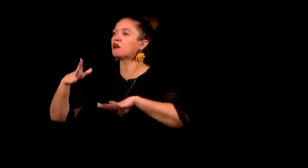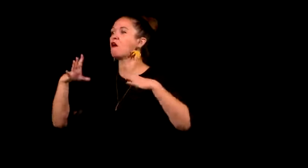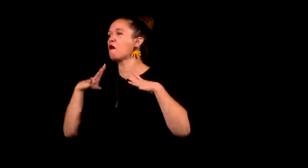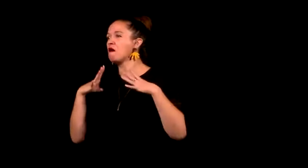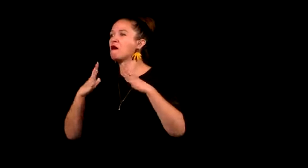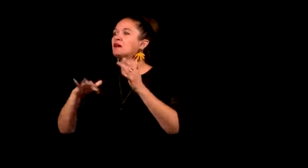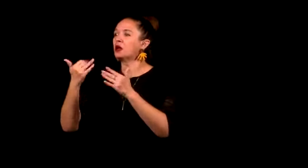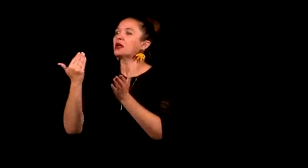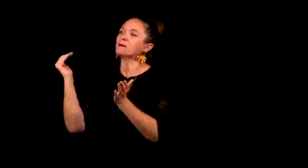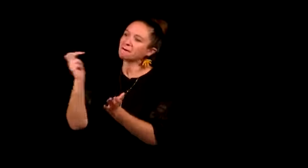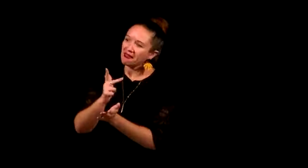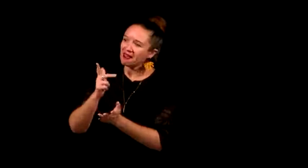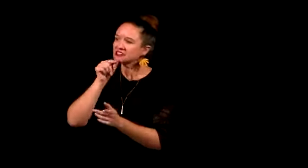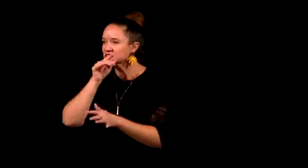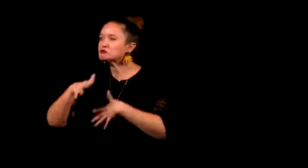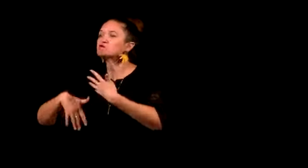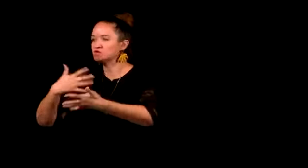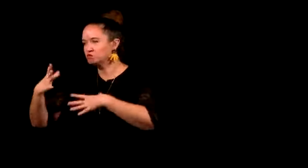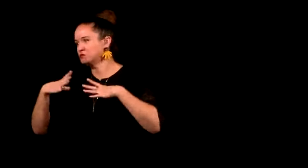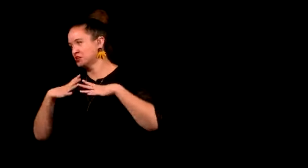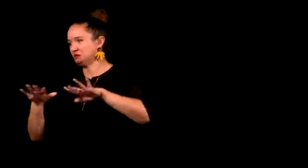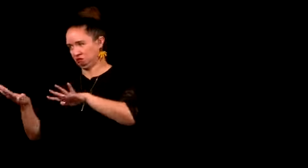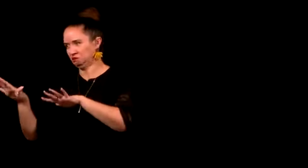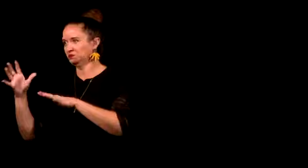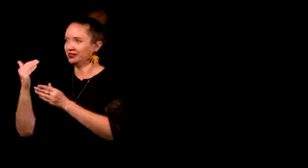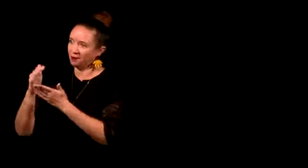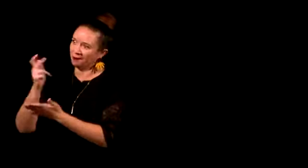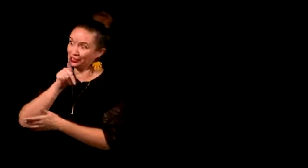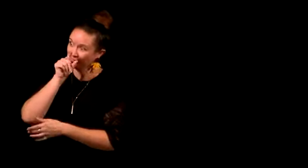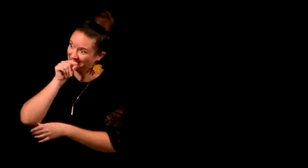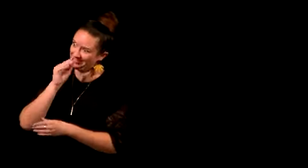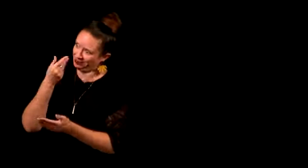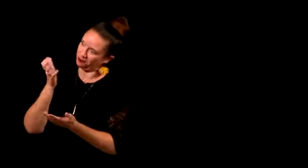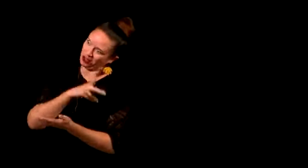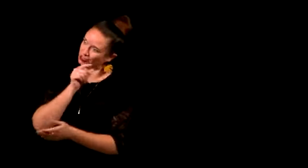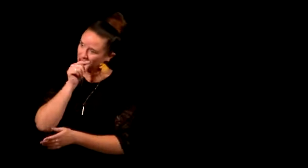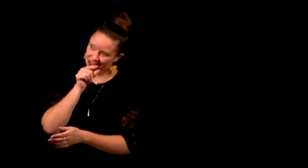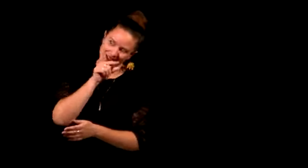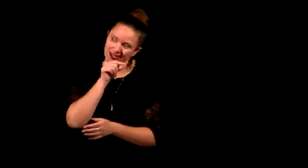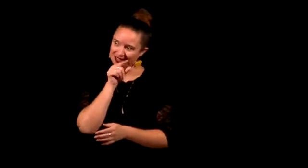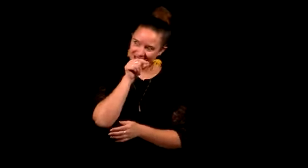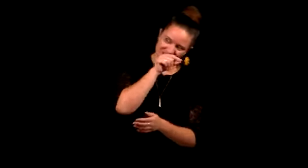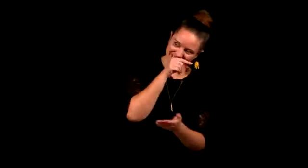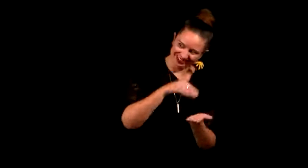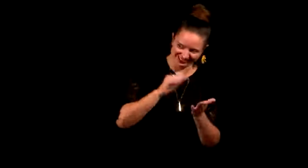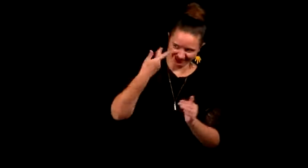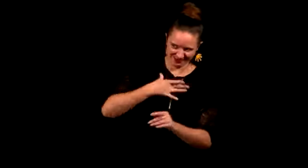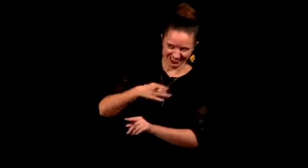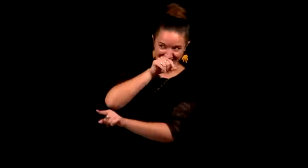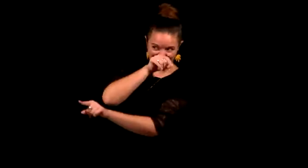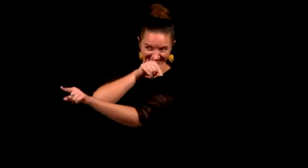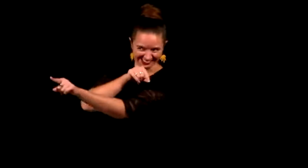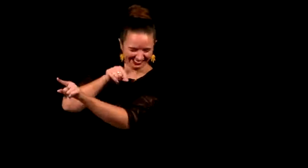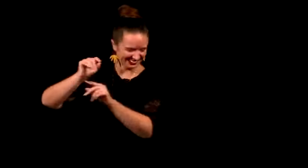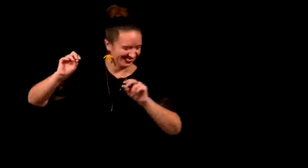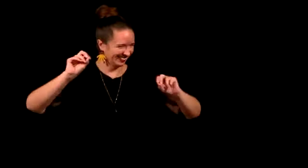Okay. 1986. Selling with the chicken eggs. And you started with the chickens. Okay. And then you have a hobby farm, then he went back to the chickens. Wow,